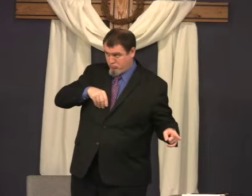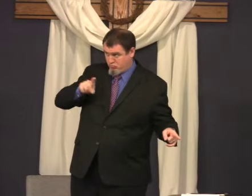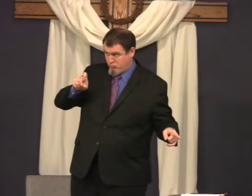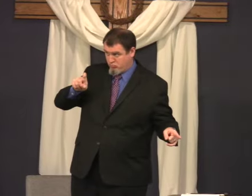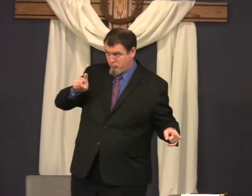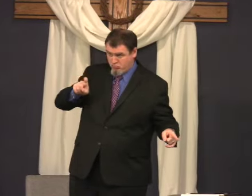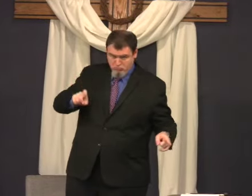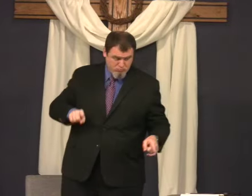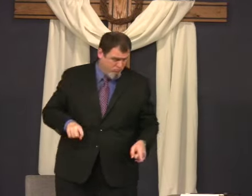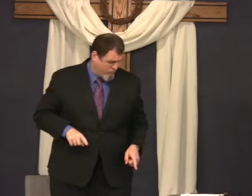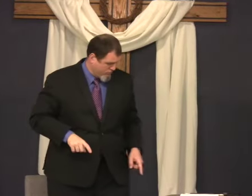Going to accept